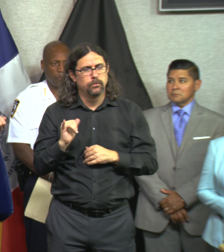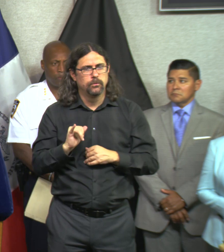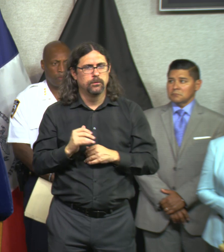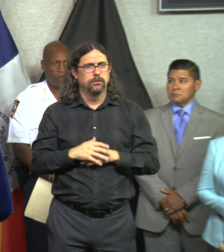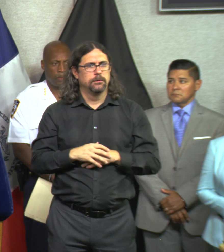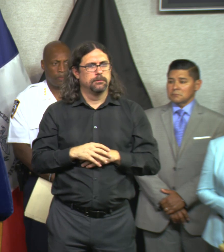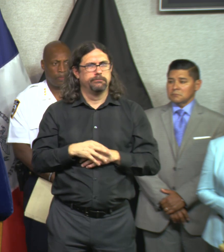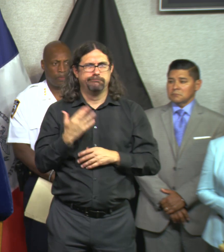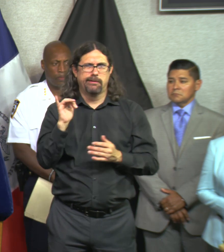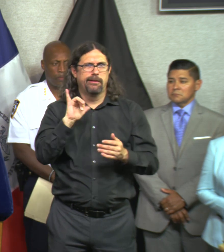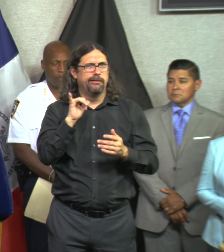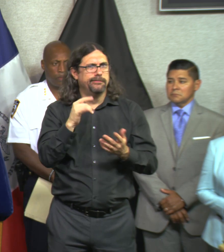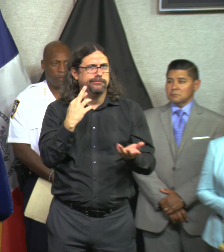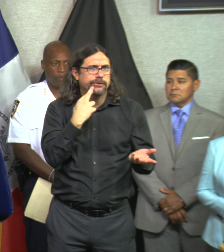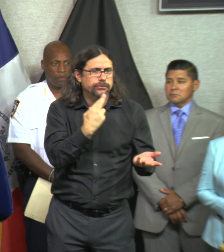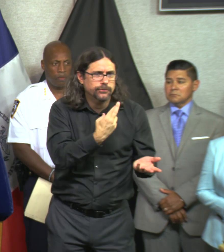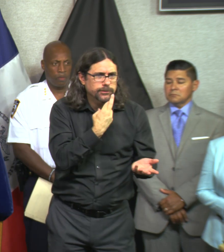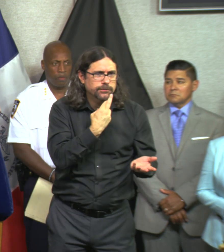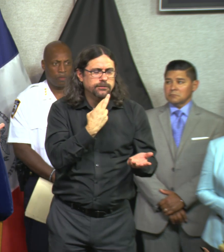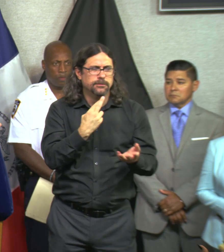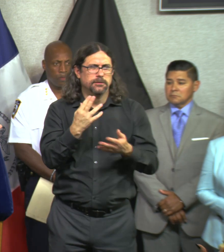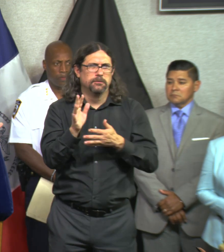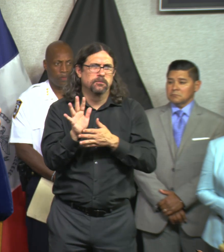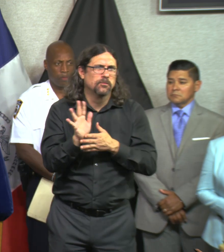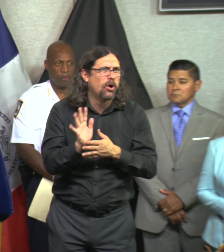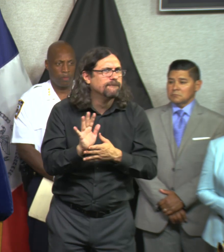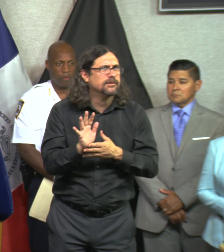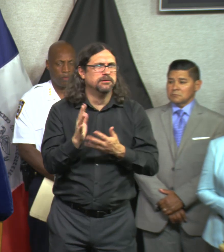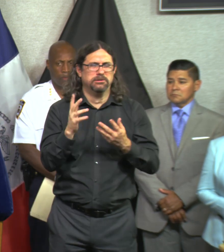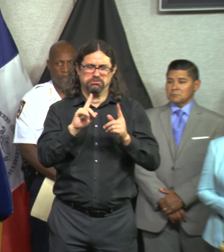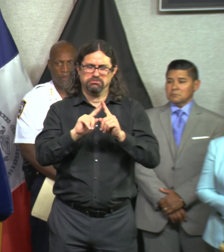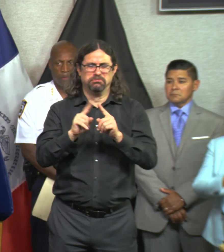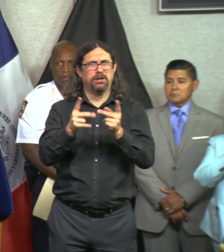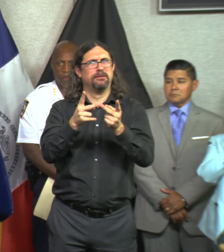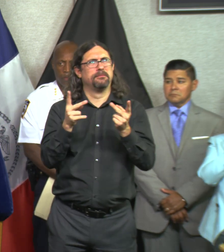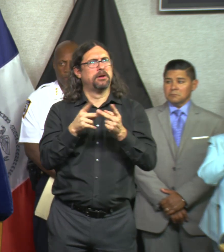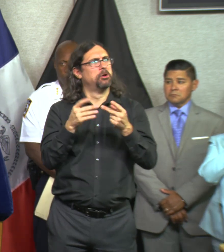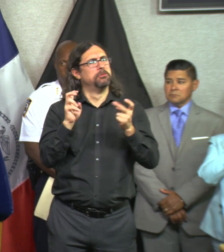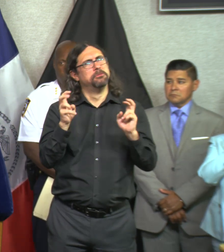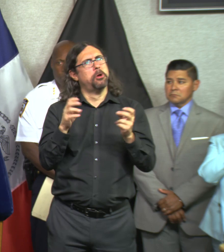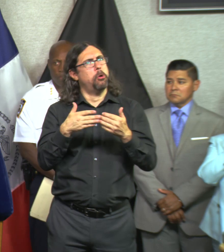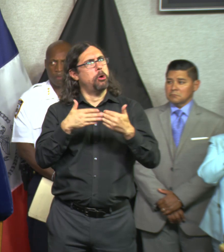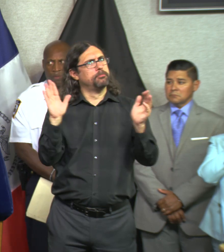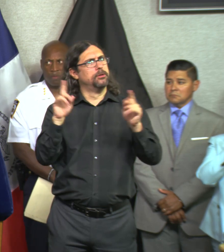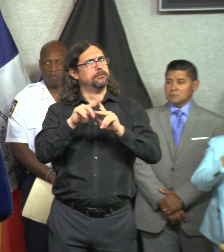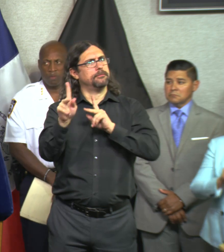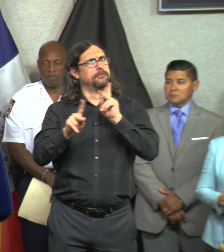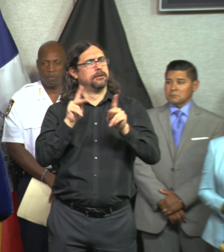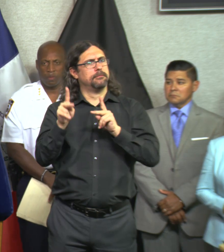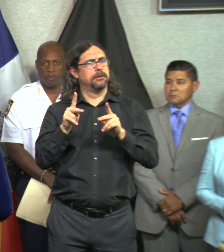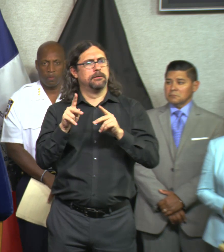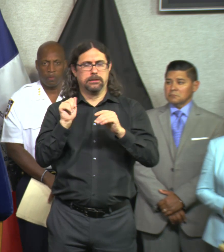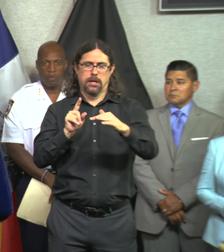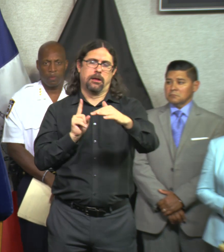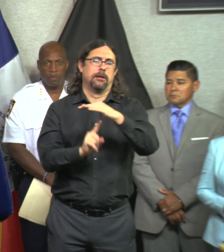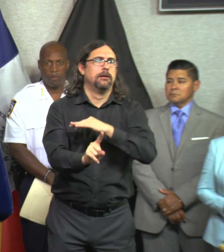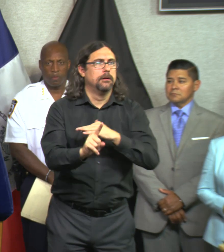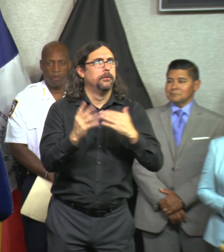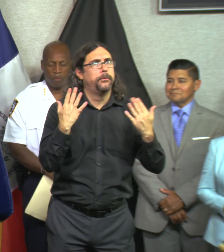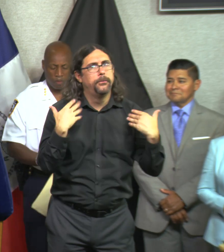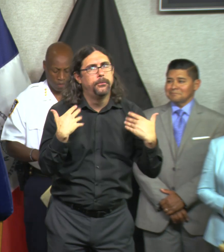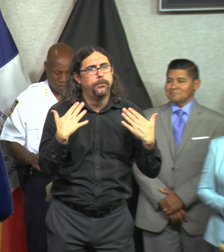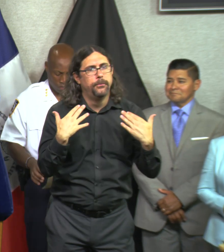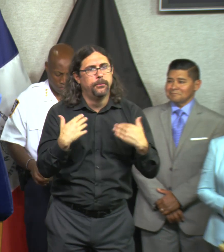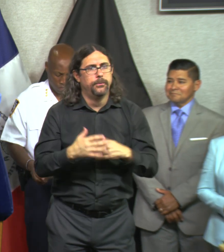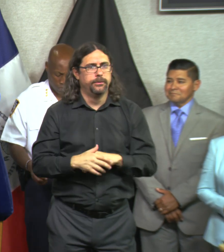movie theaters. There's a whole host of places that will be air conditioned, that are places people can go to stay cool. So we have the ones